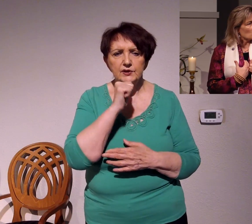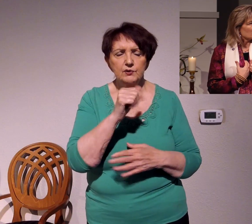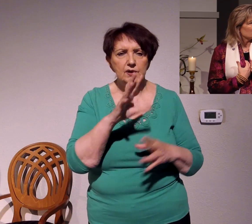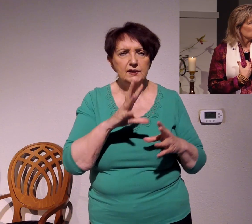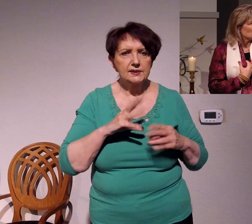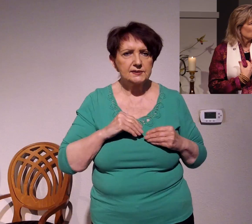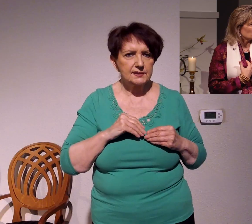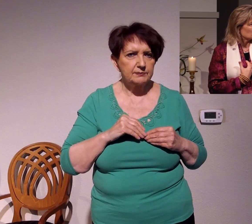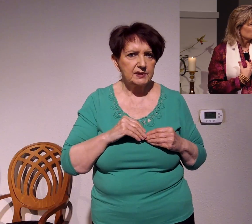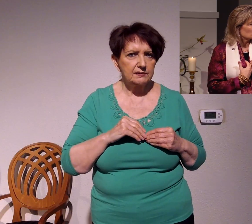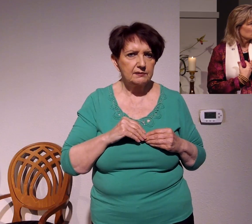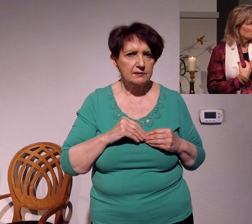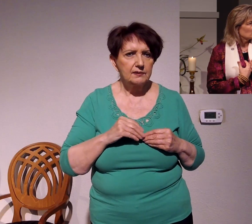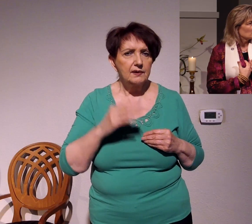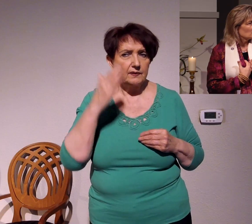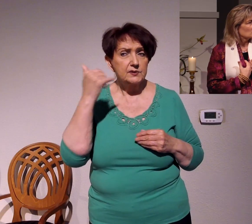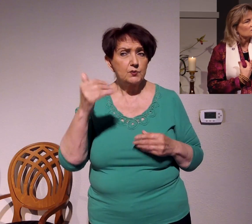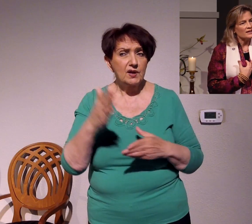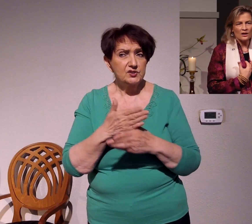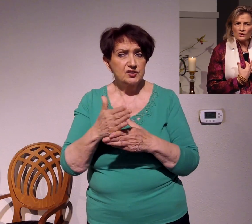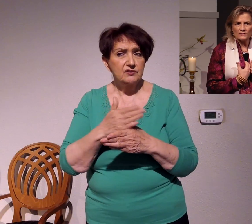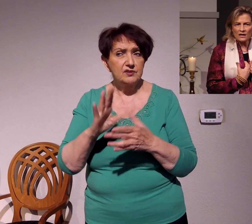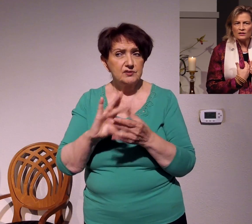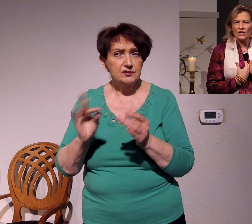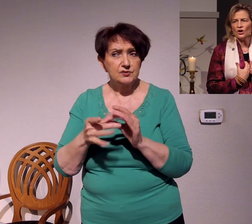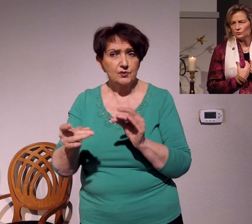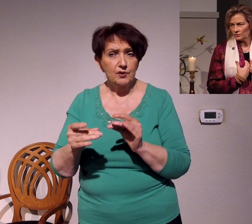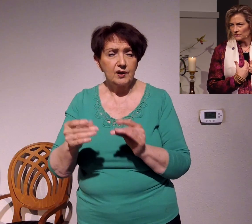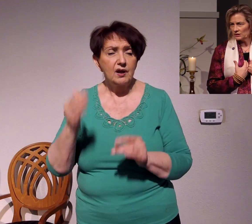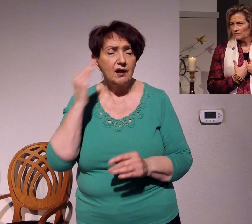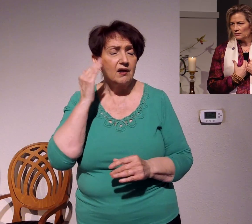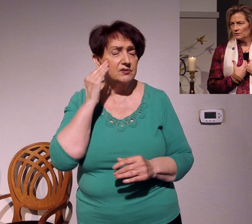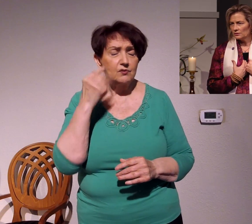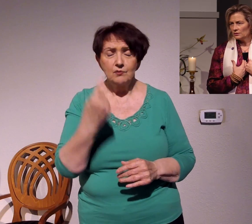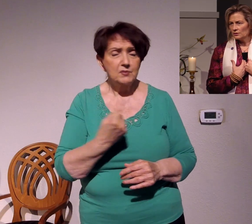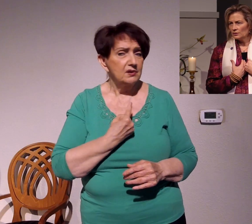This is why I share this, because I know I'm not alone.